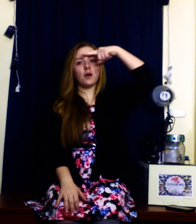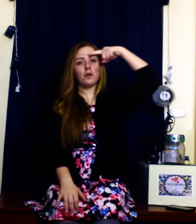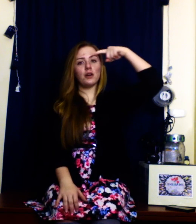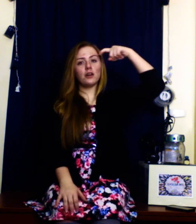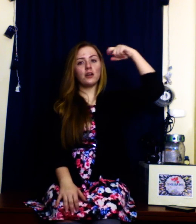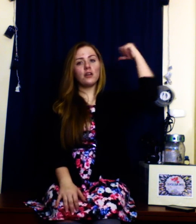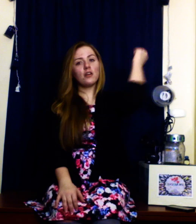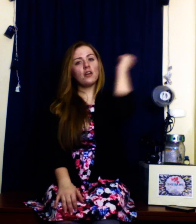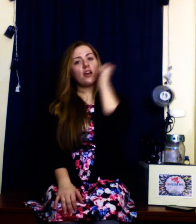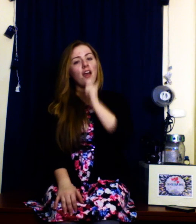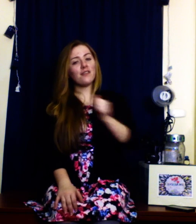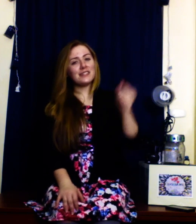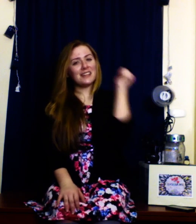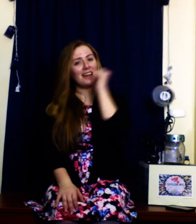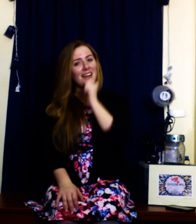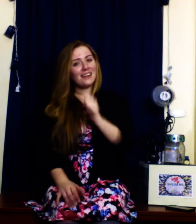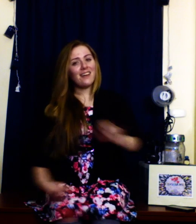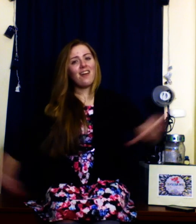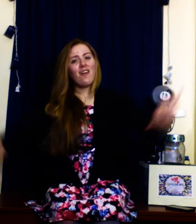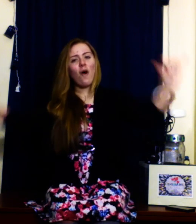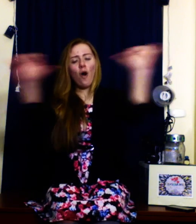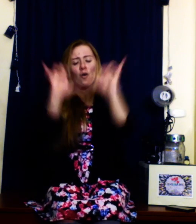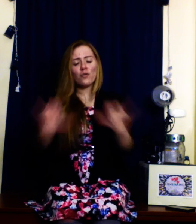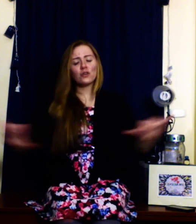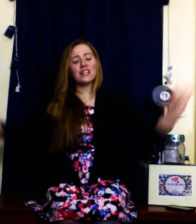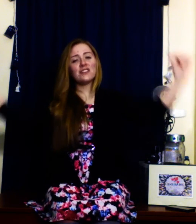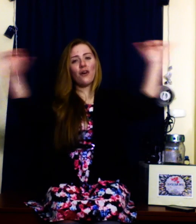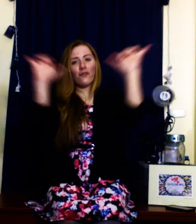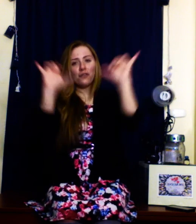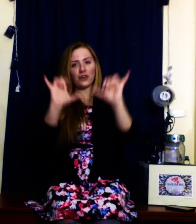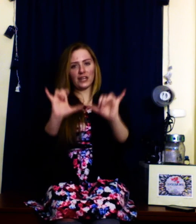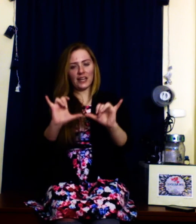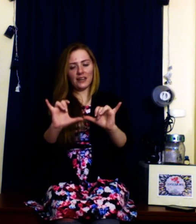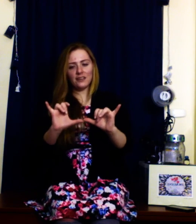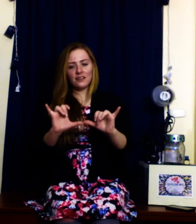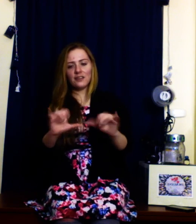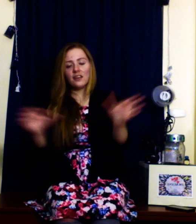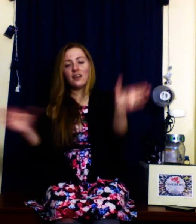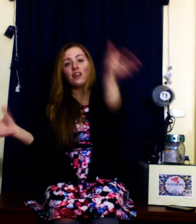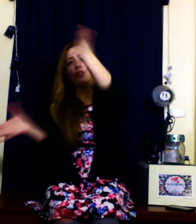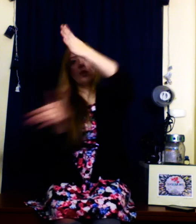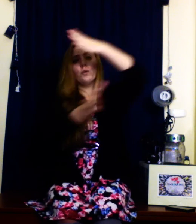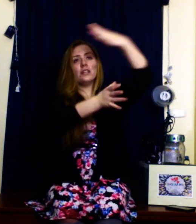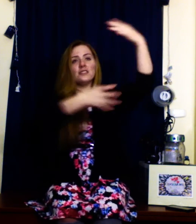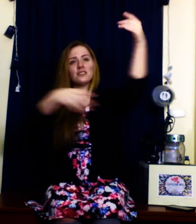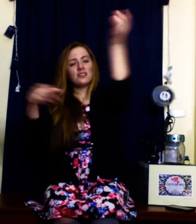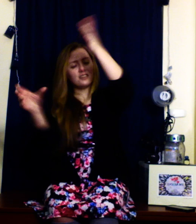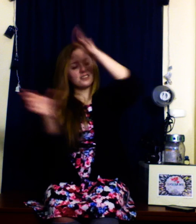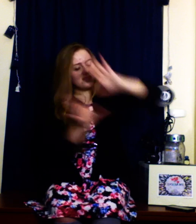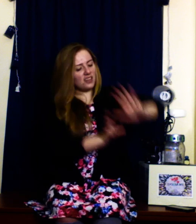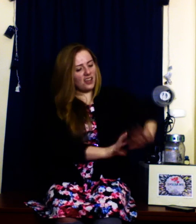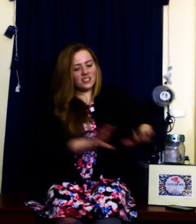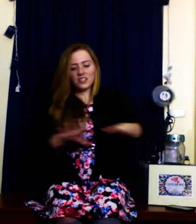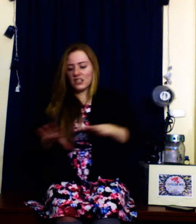summer every day, over and over again. The wind takes it